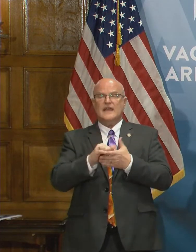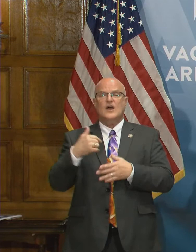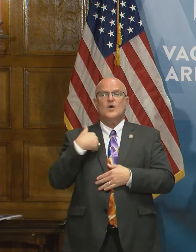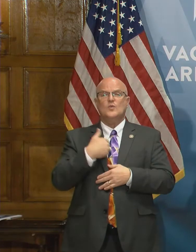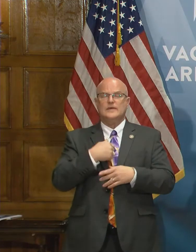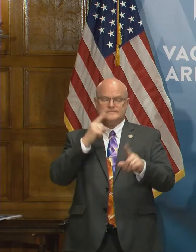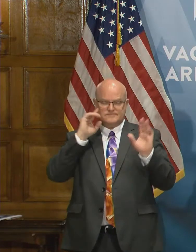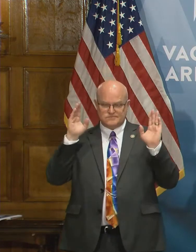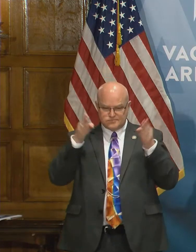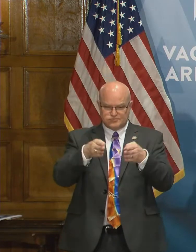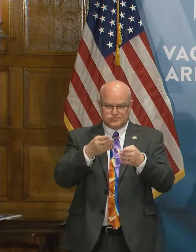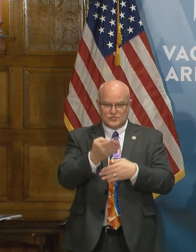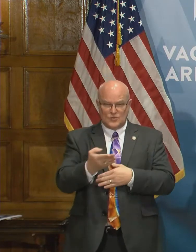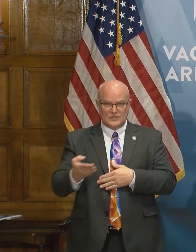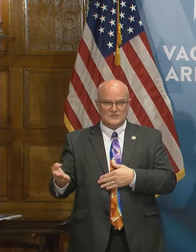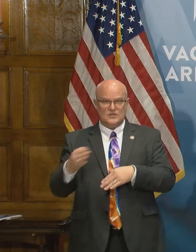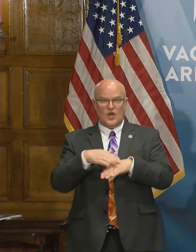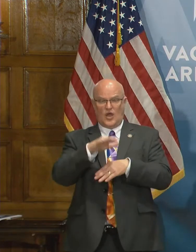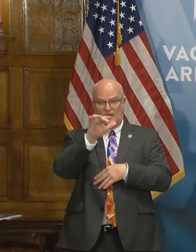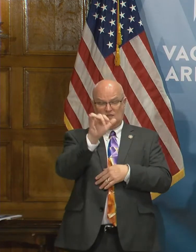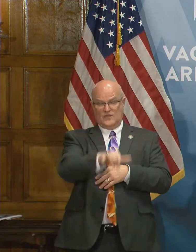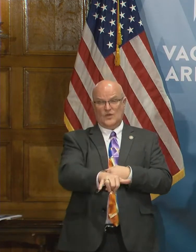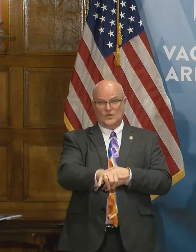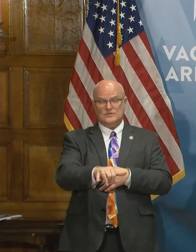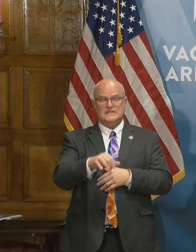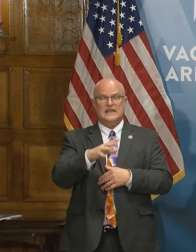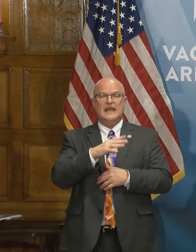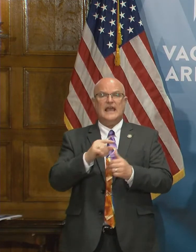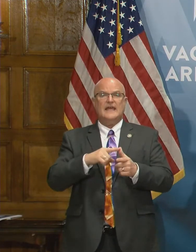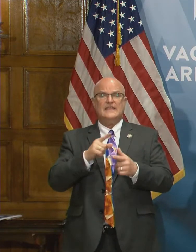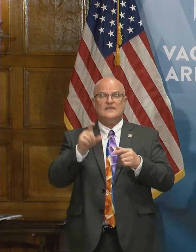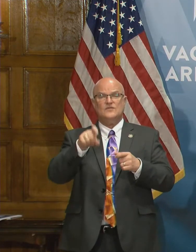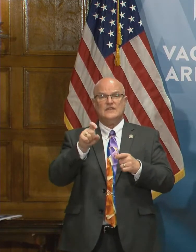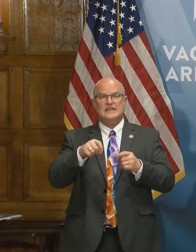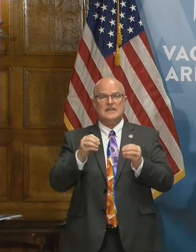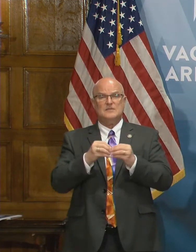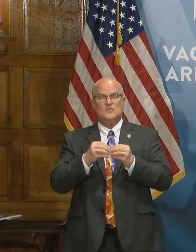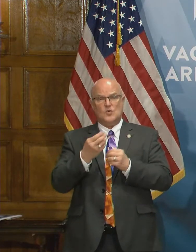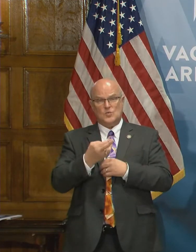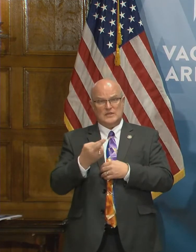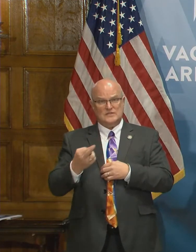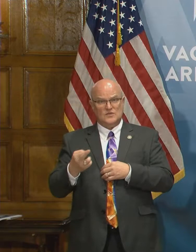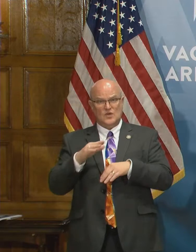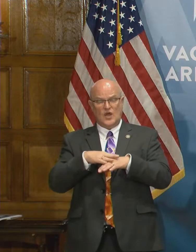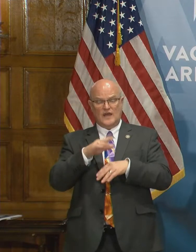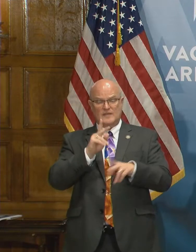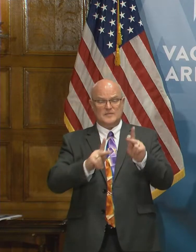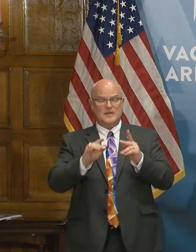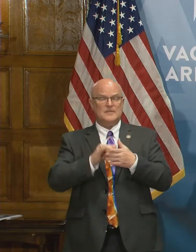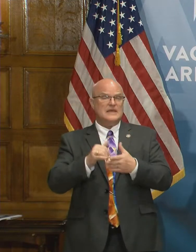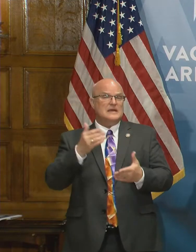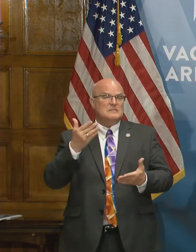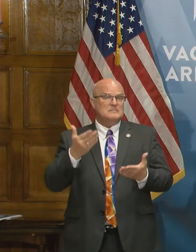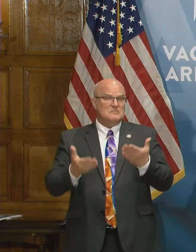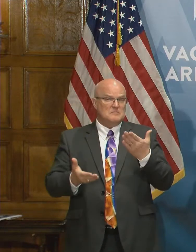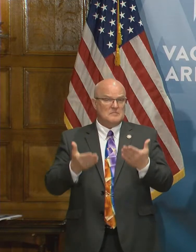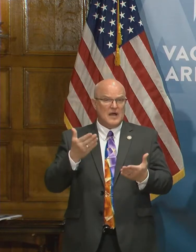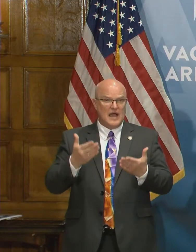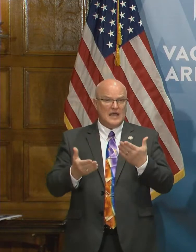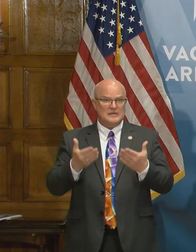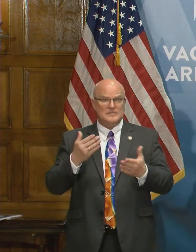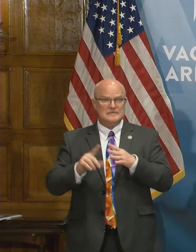we concentrate our resources on those. And if we need to put more resources on those that might be in an